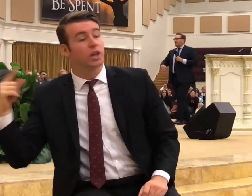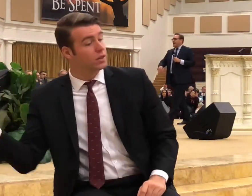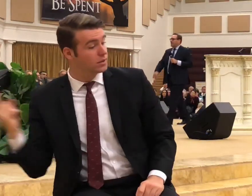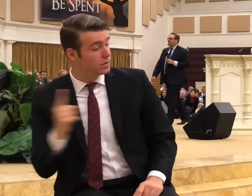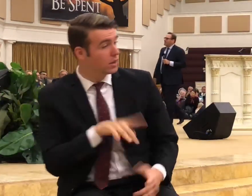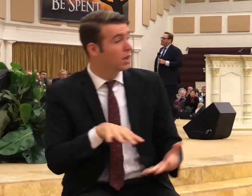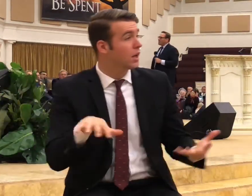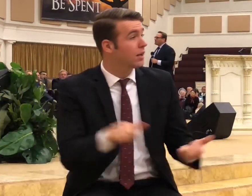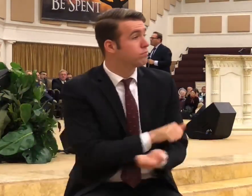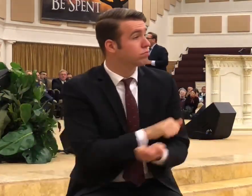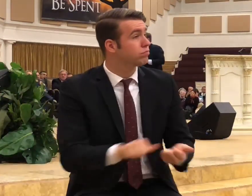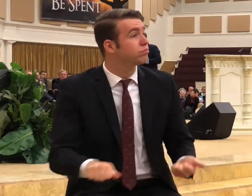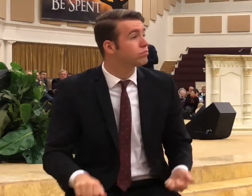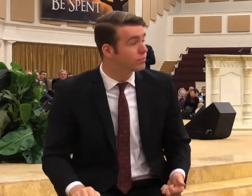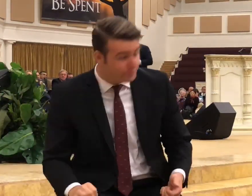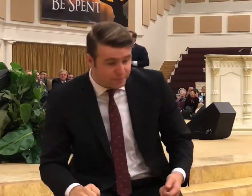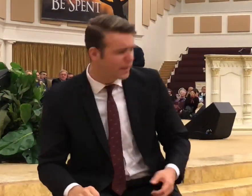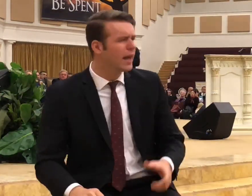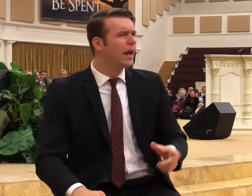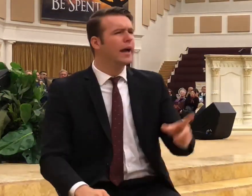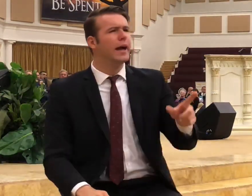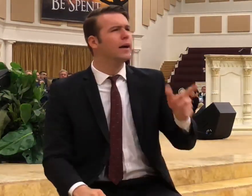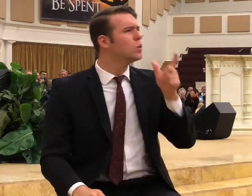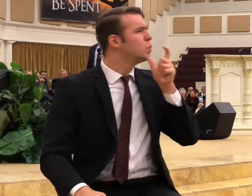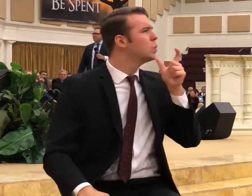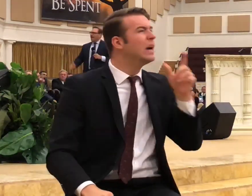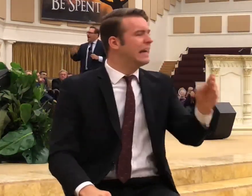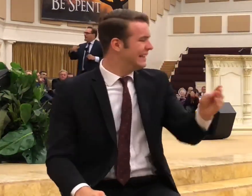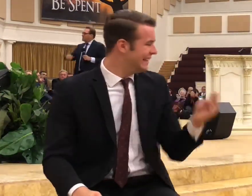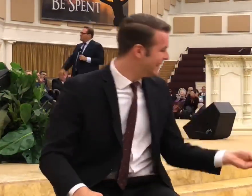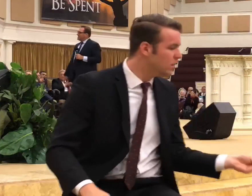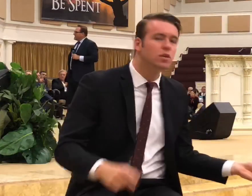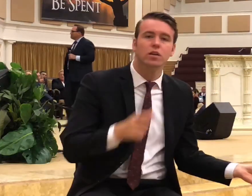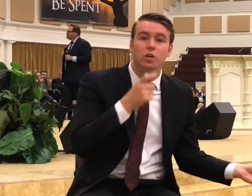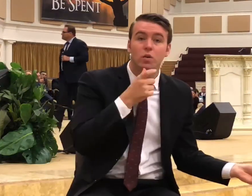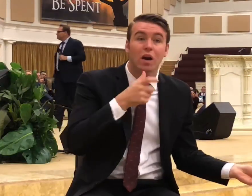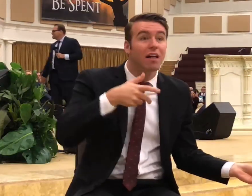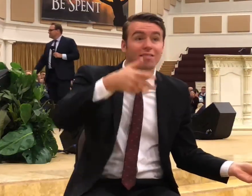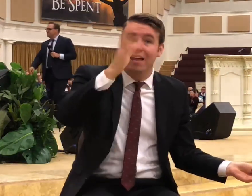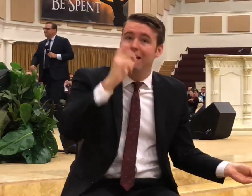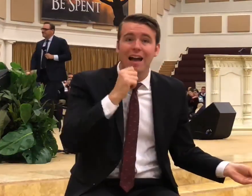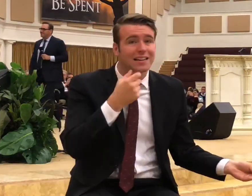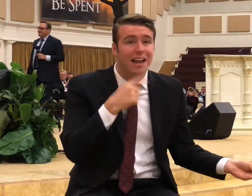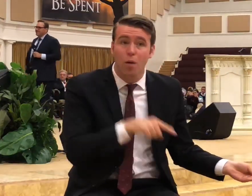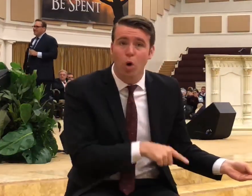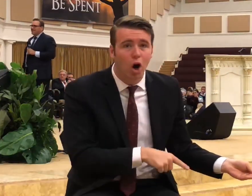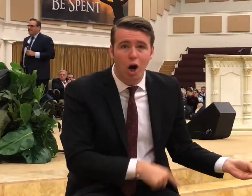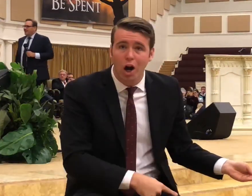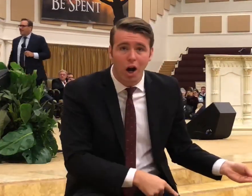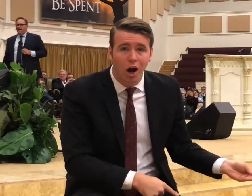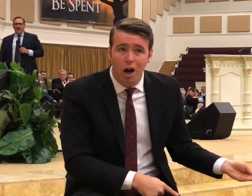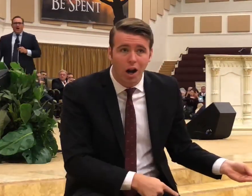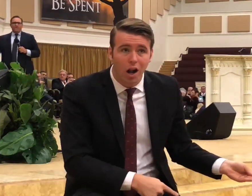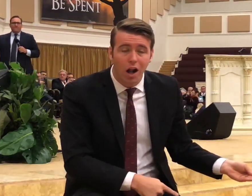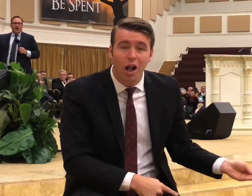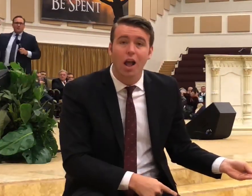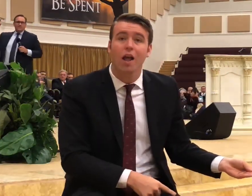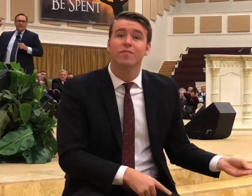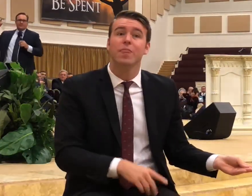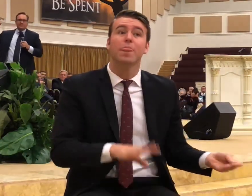guess who's still hanging in the throne? The lion couldn't get him.